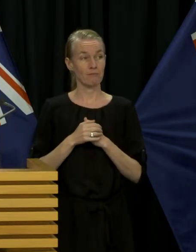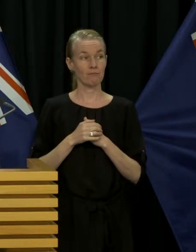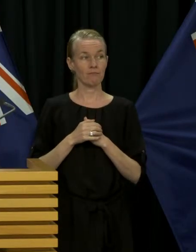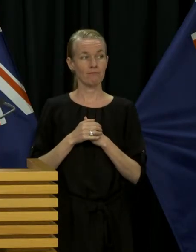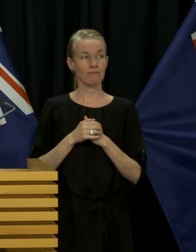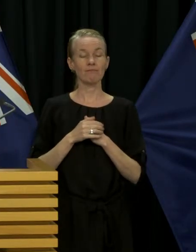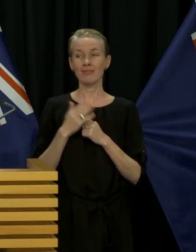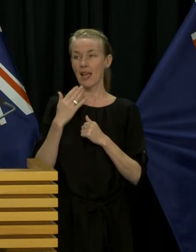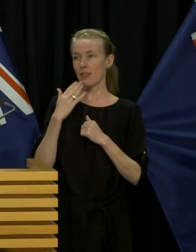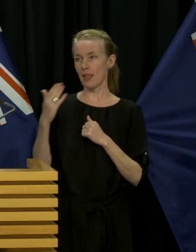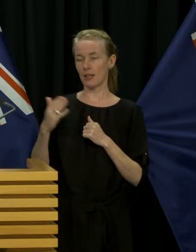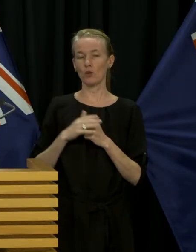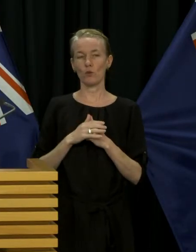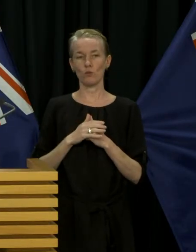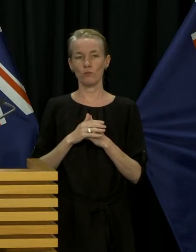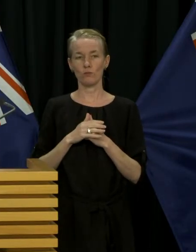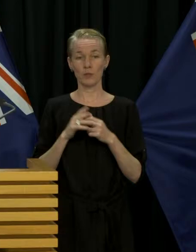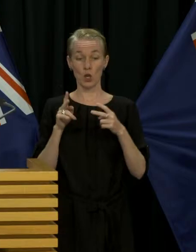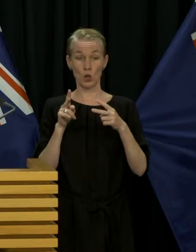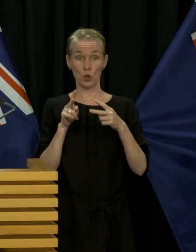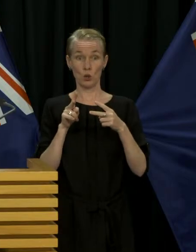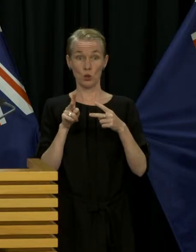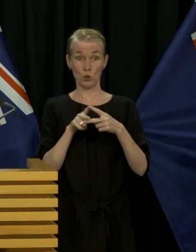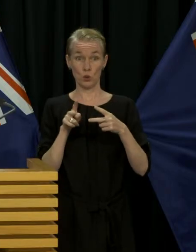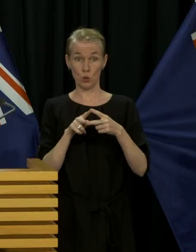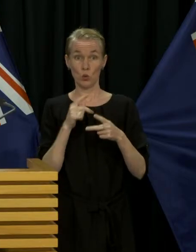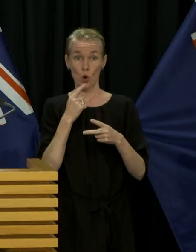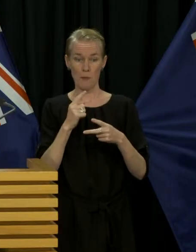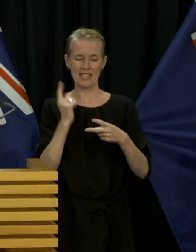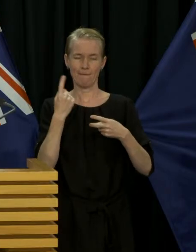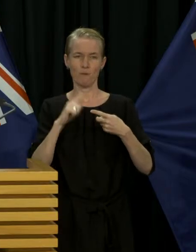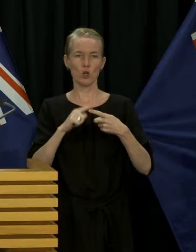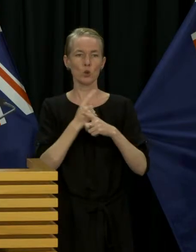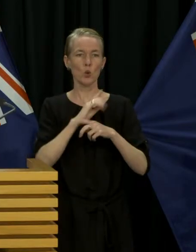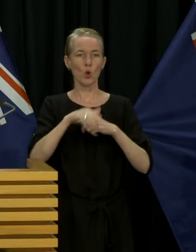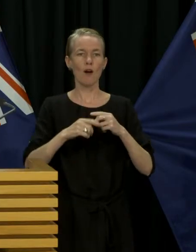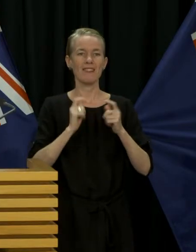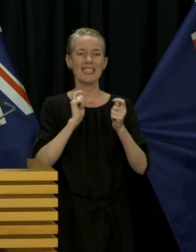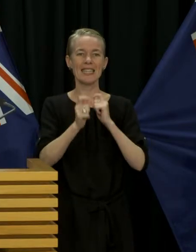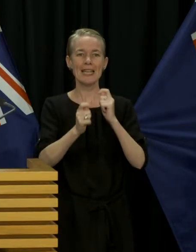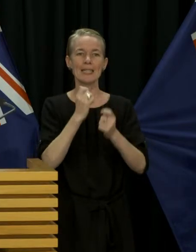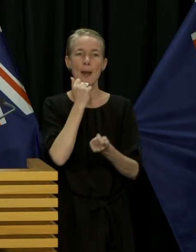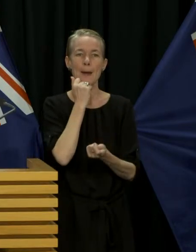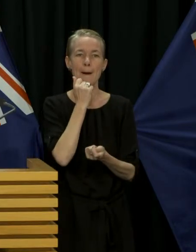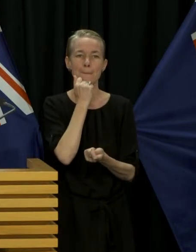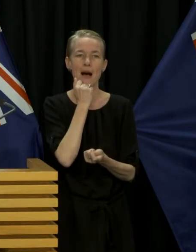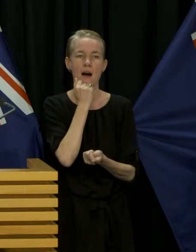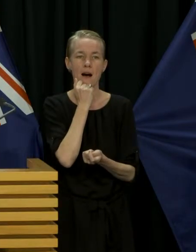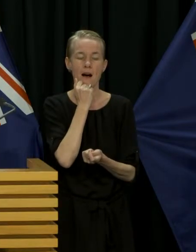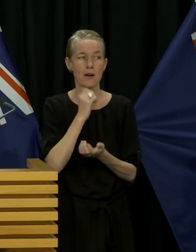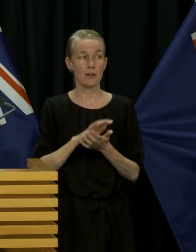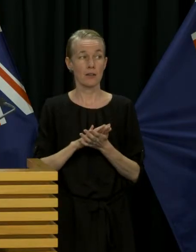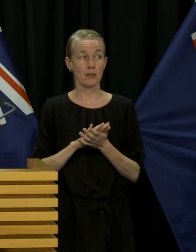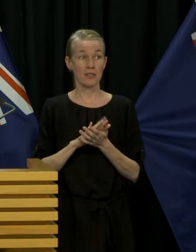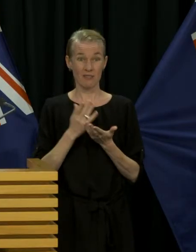and one relates to the prior question, which is pertinent to the testing rates. We are still continuing to see, of course, our